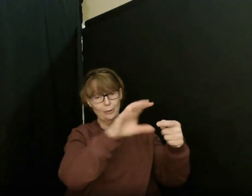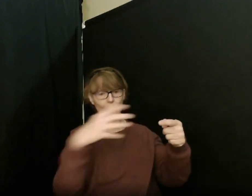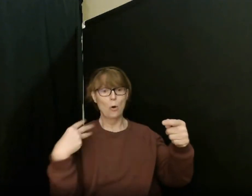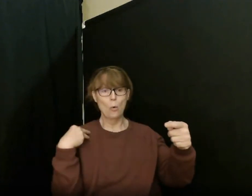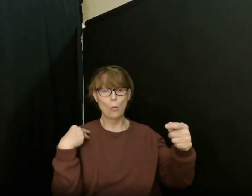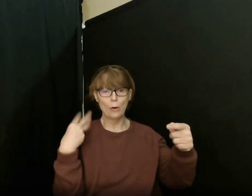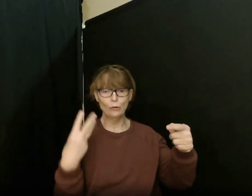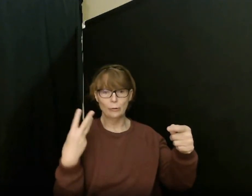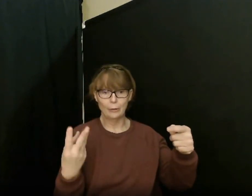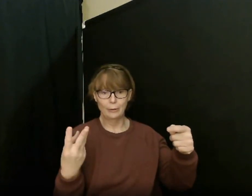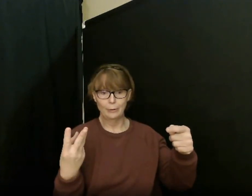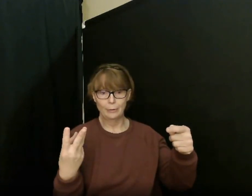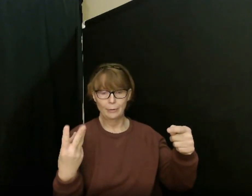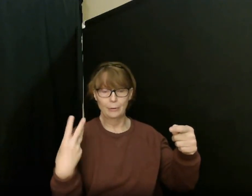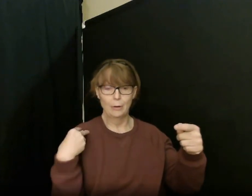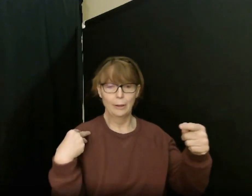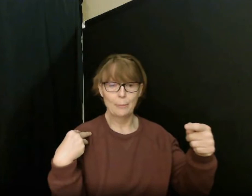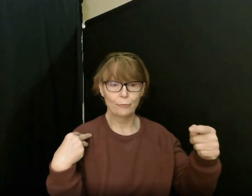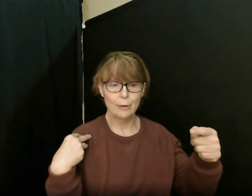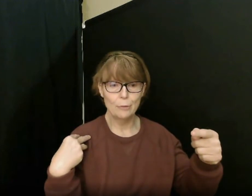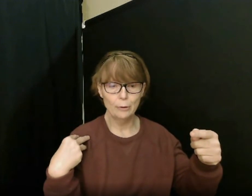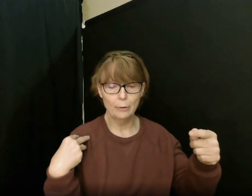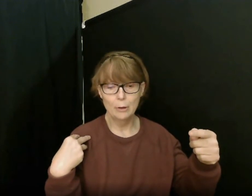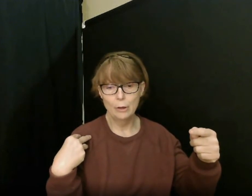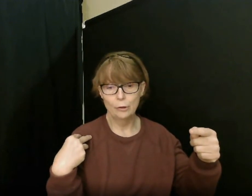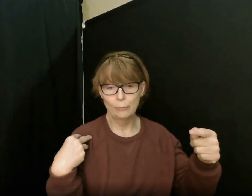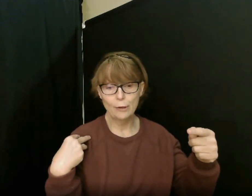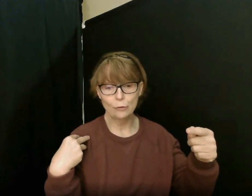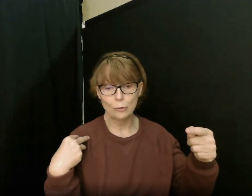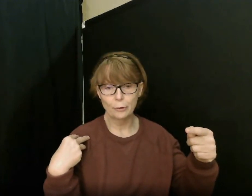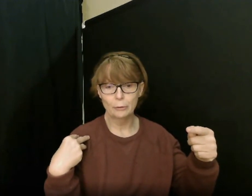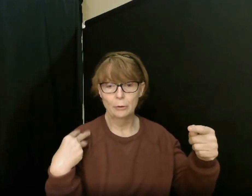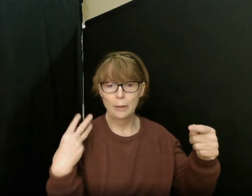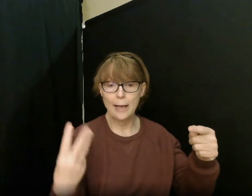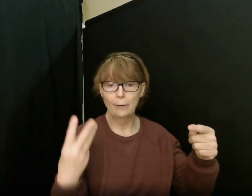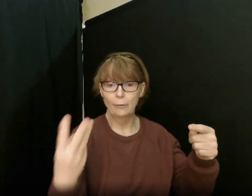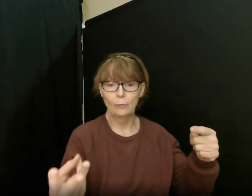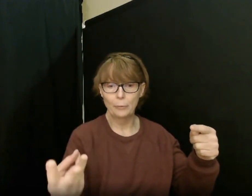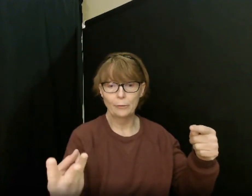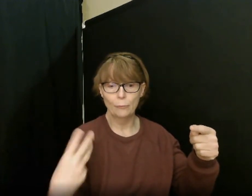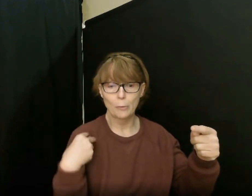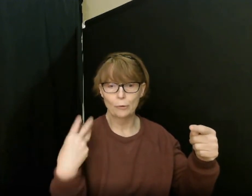is Washington. Comes from your right shoulder and swings forward